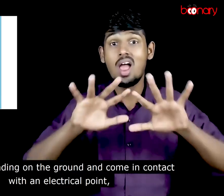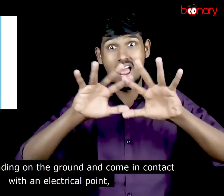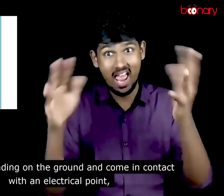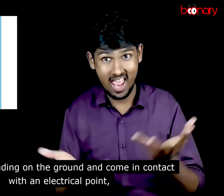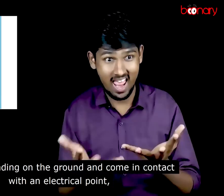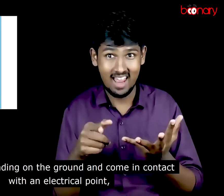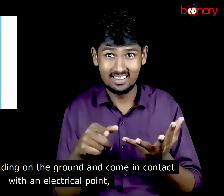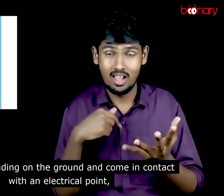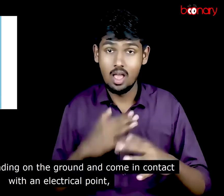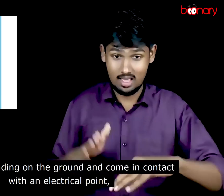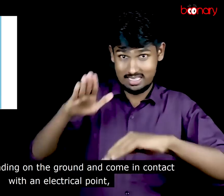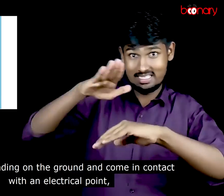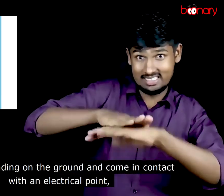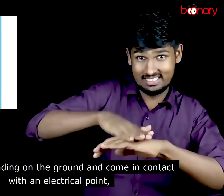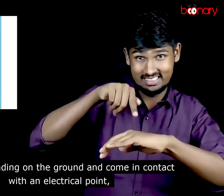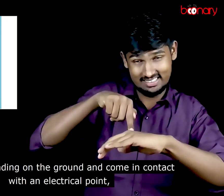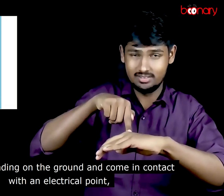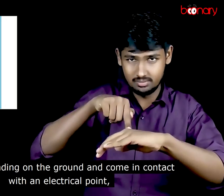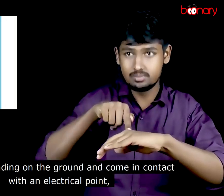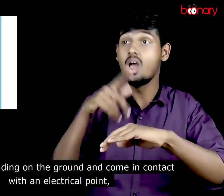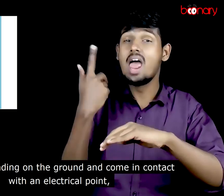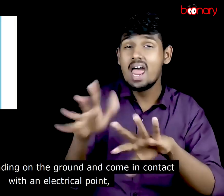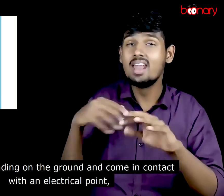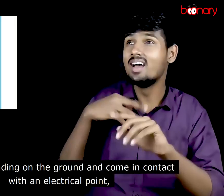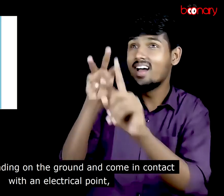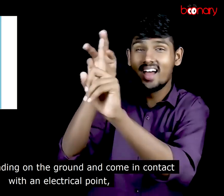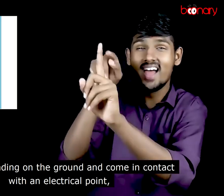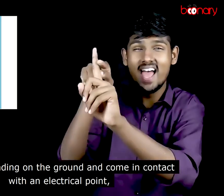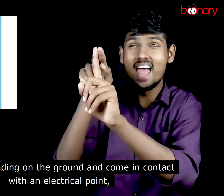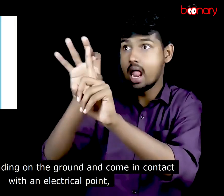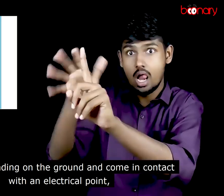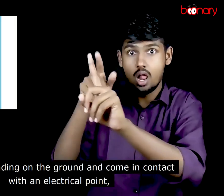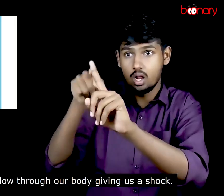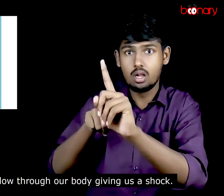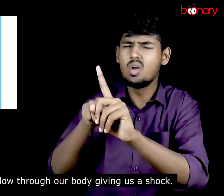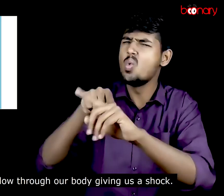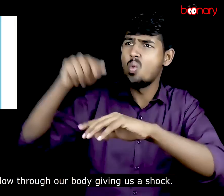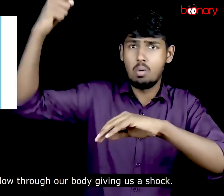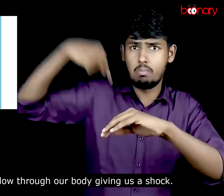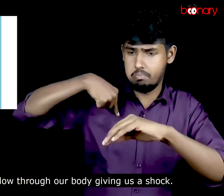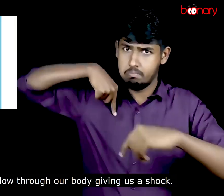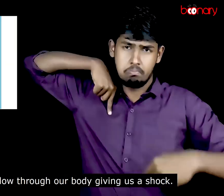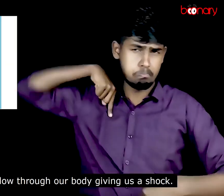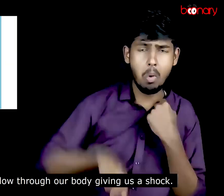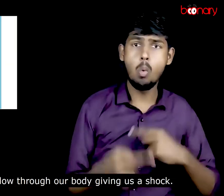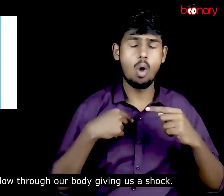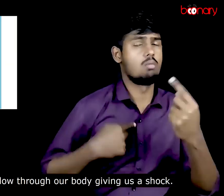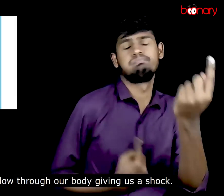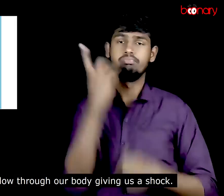the ground and come in contact with an electrical point, charge can flow through our